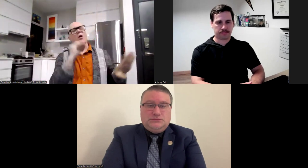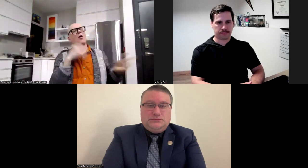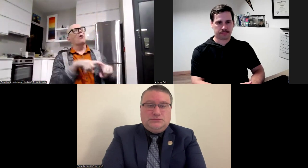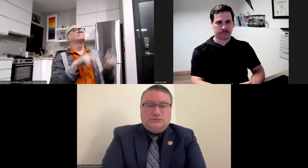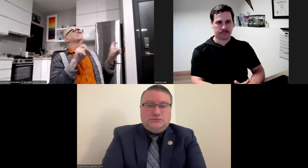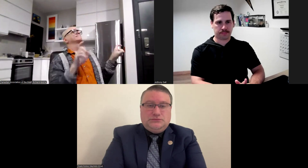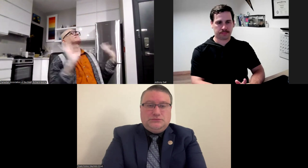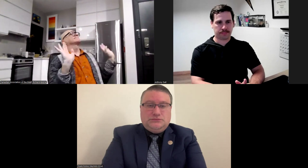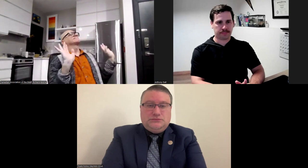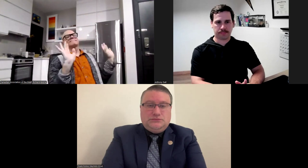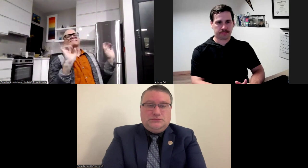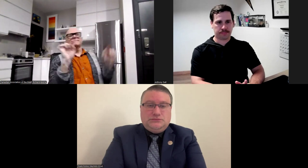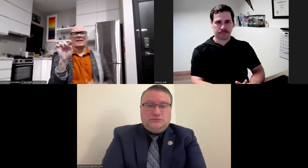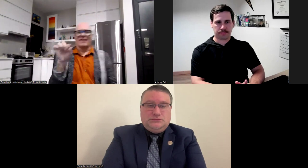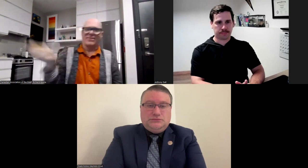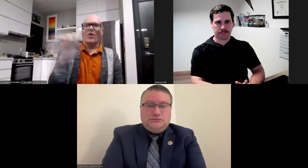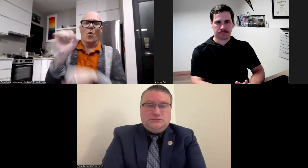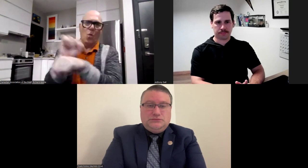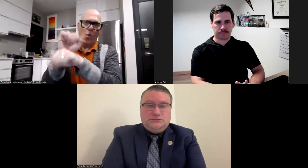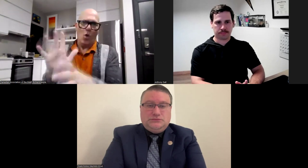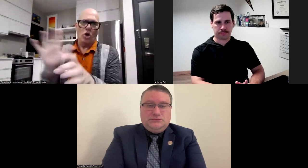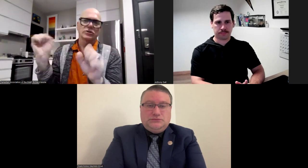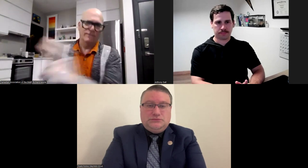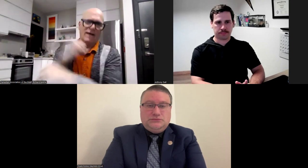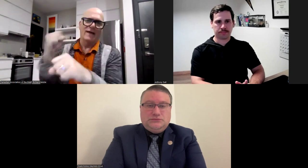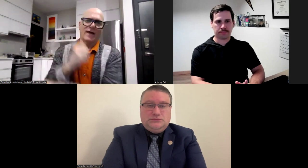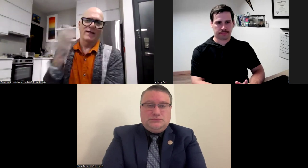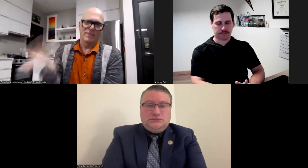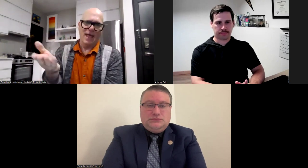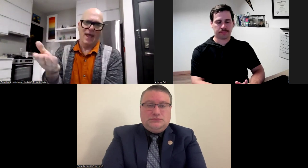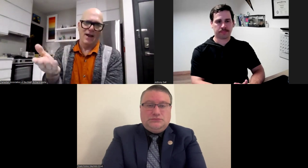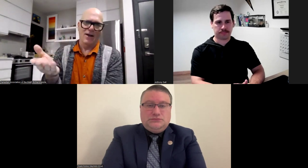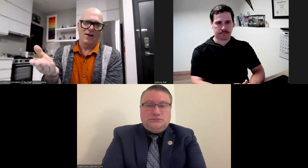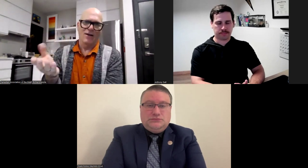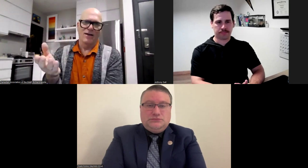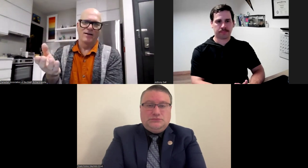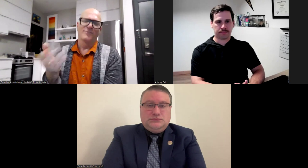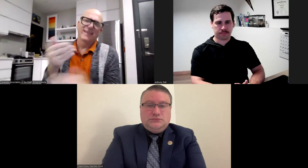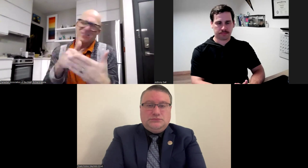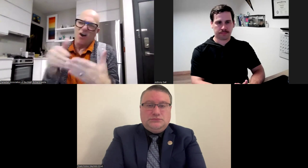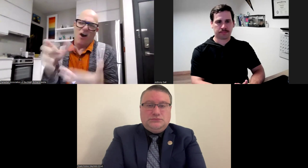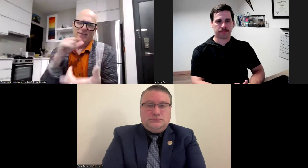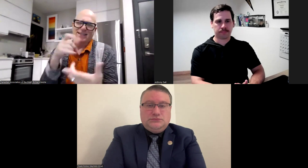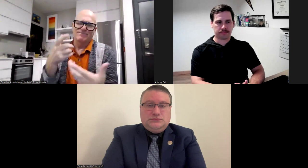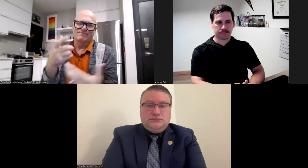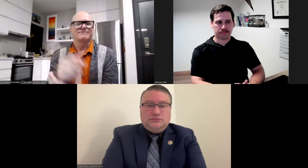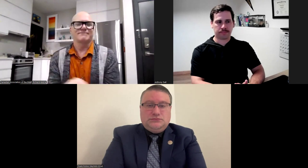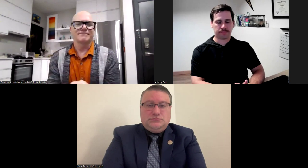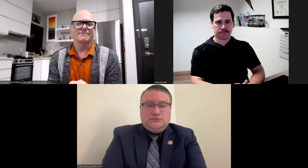want to talk about equality and inclusion, then as a parent, you have the advocacy responsibility to get out there and have